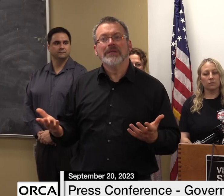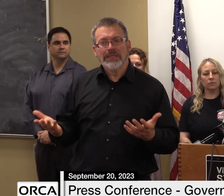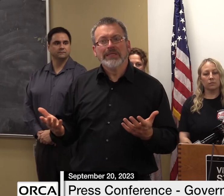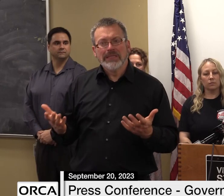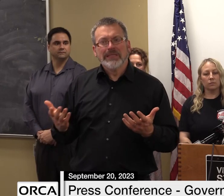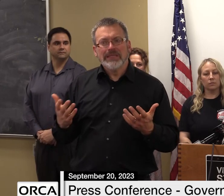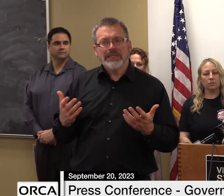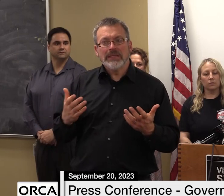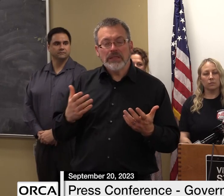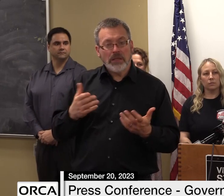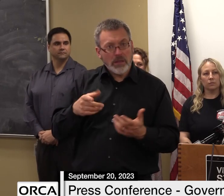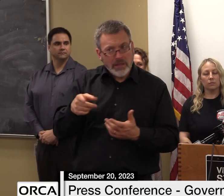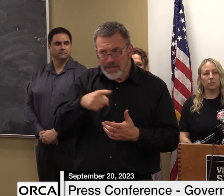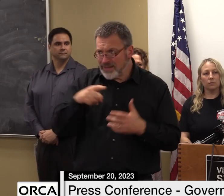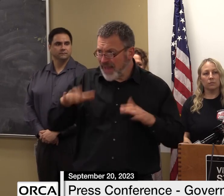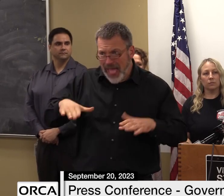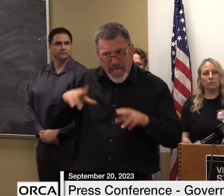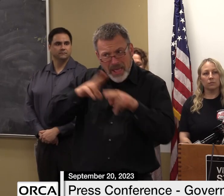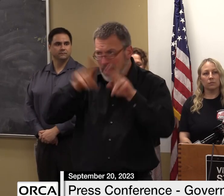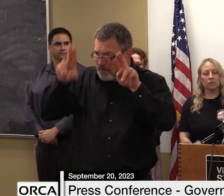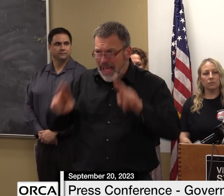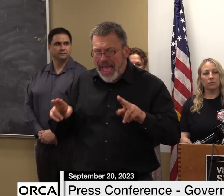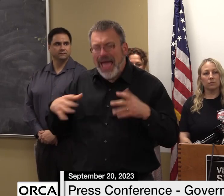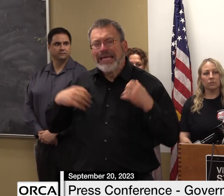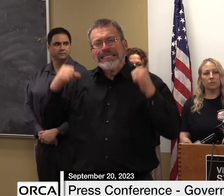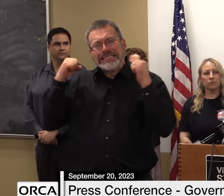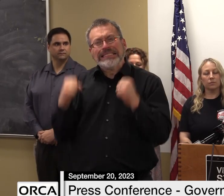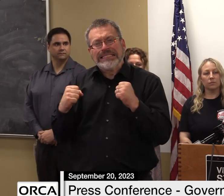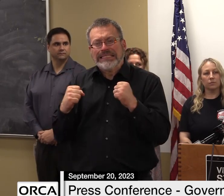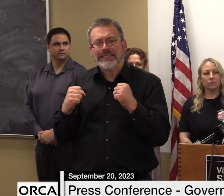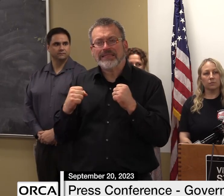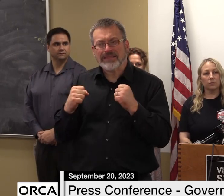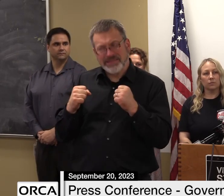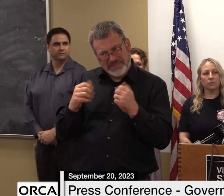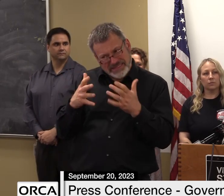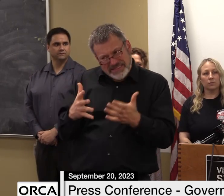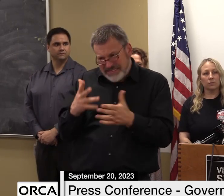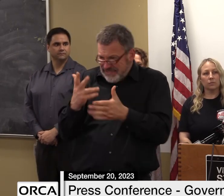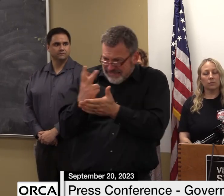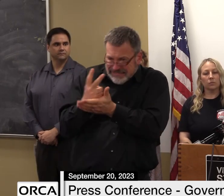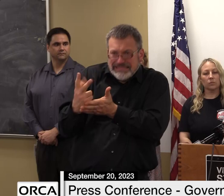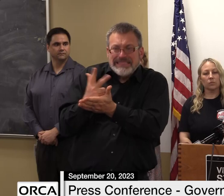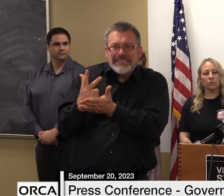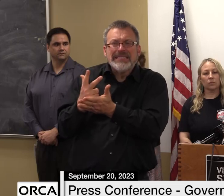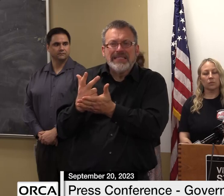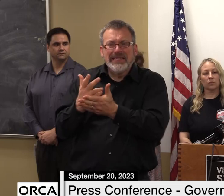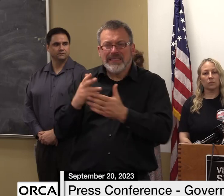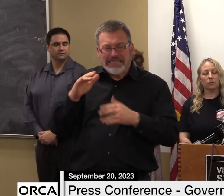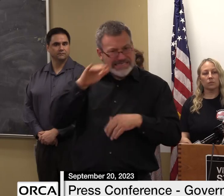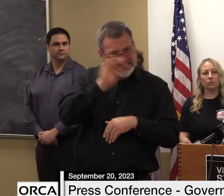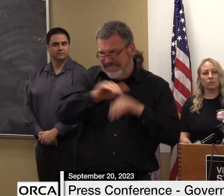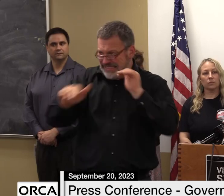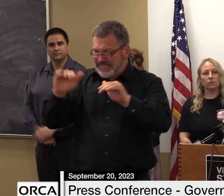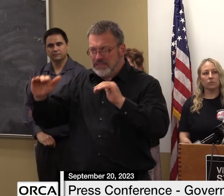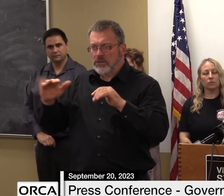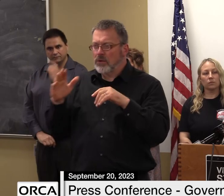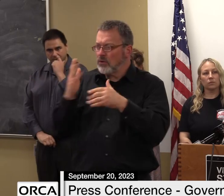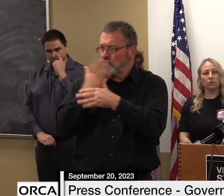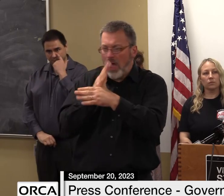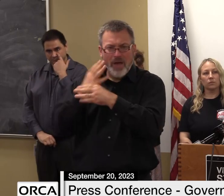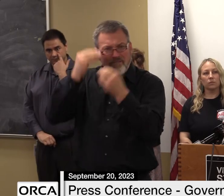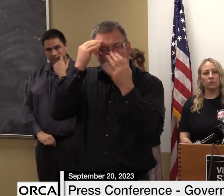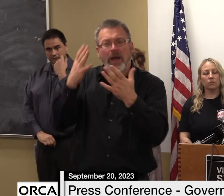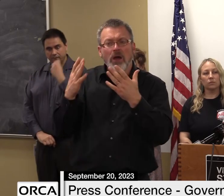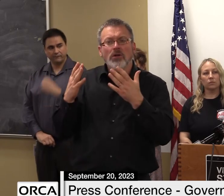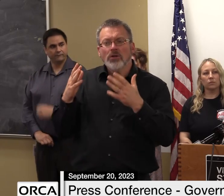apply. So we have a couple weeks left, and anything you can do to help us get the word out for people to approach FEMA